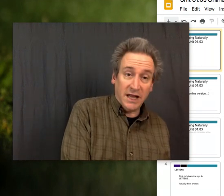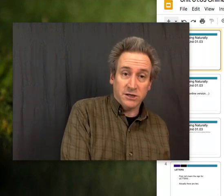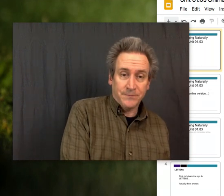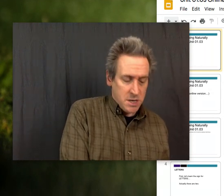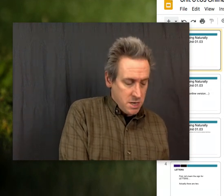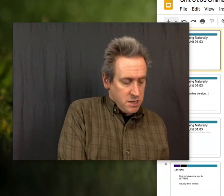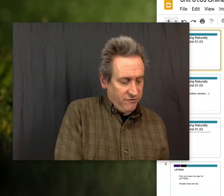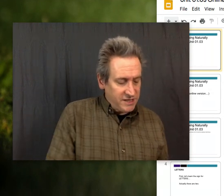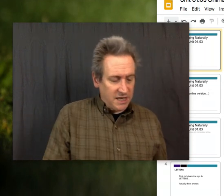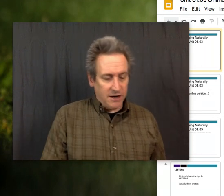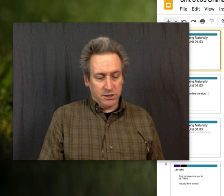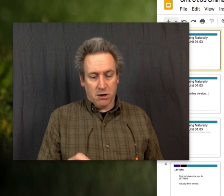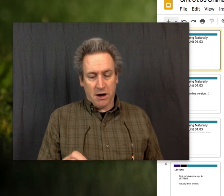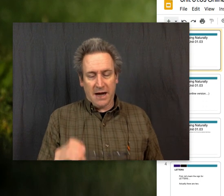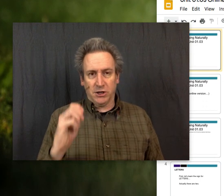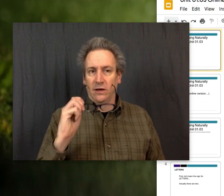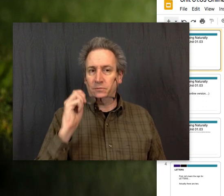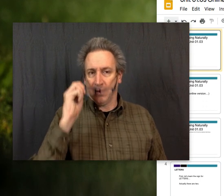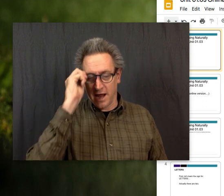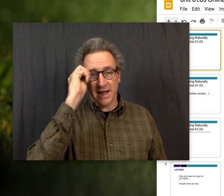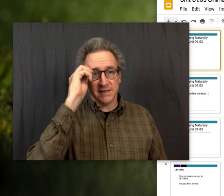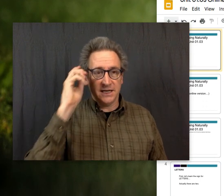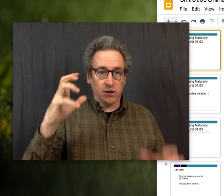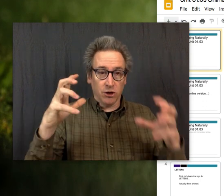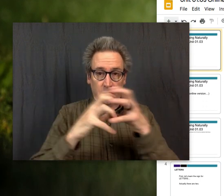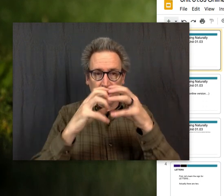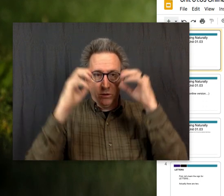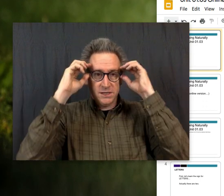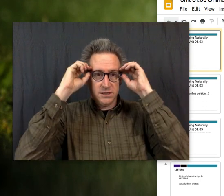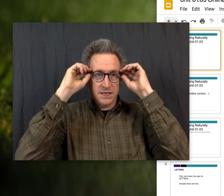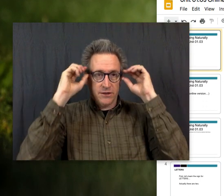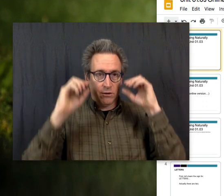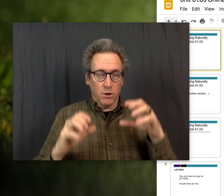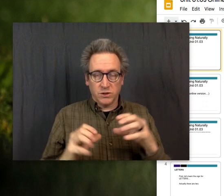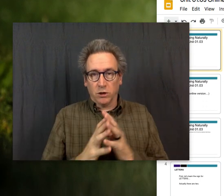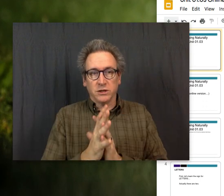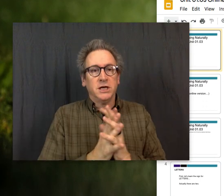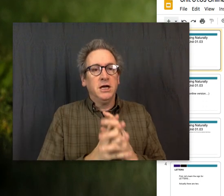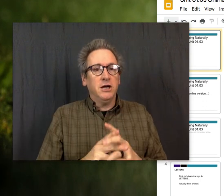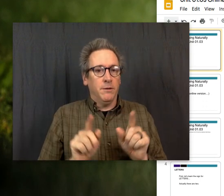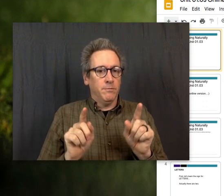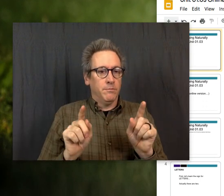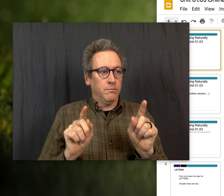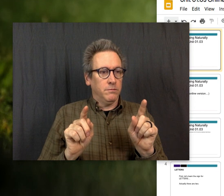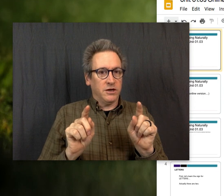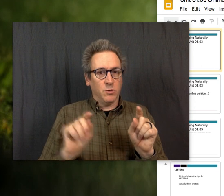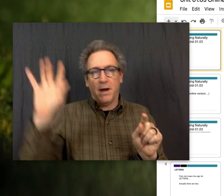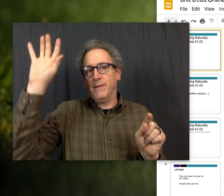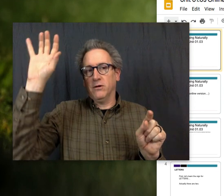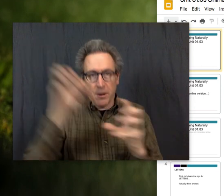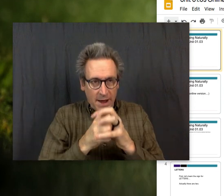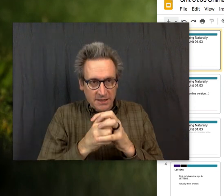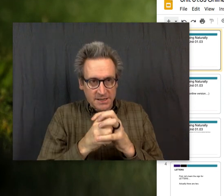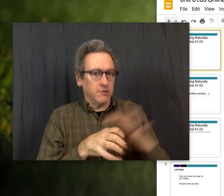moving letters. The fist letters are actually, I kind of see it as the glue that holds together most words. Um, Letters will